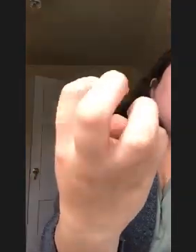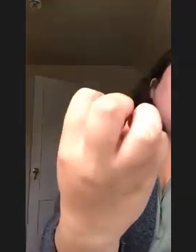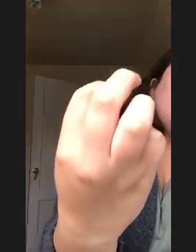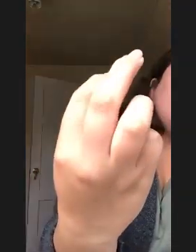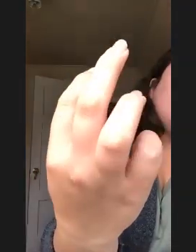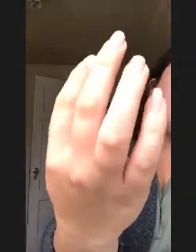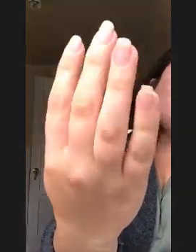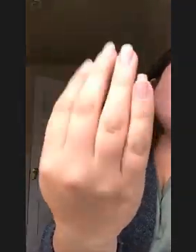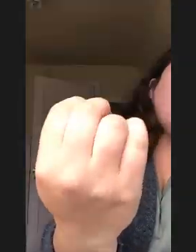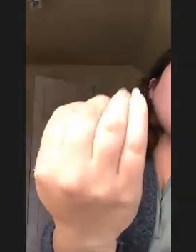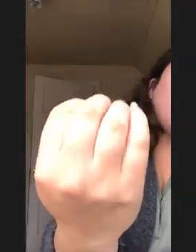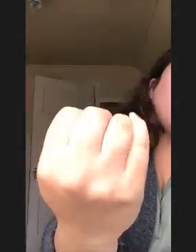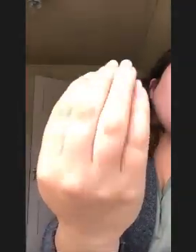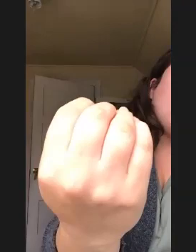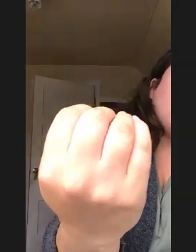13, 14,